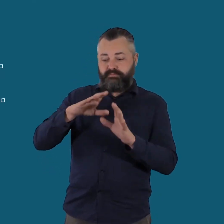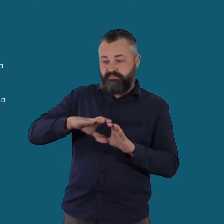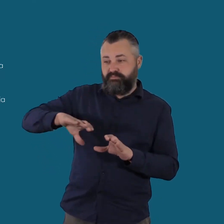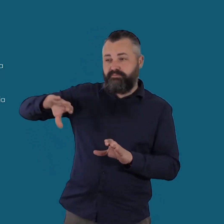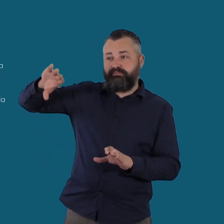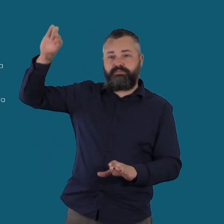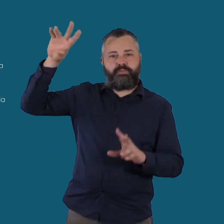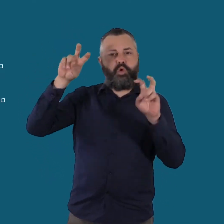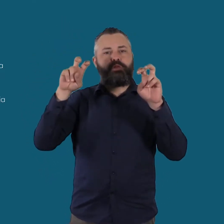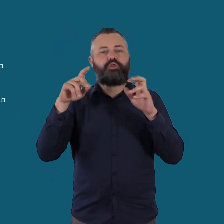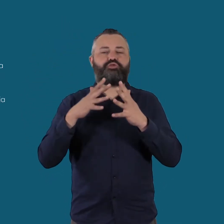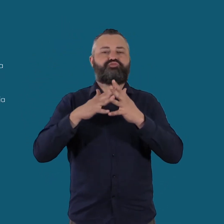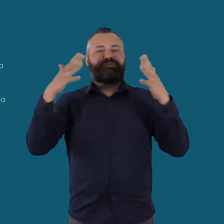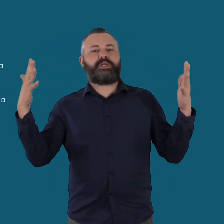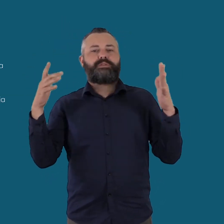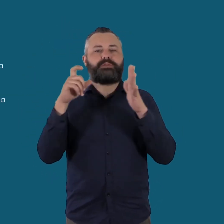5. The Great Dividing Range.